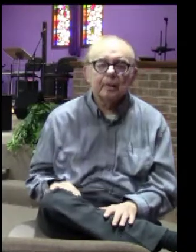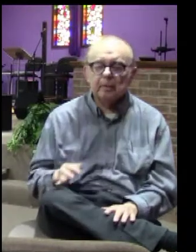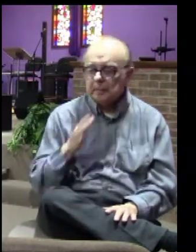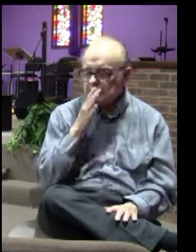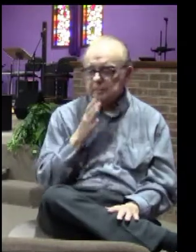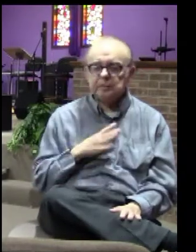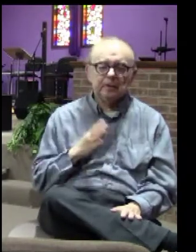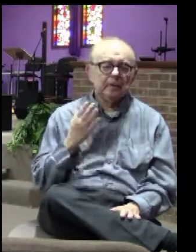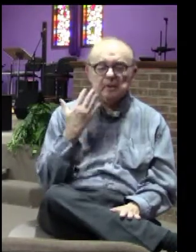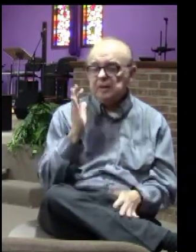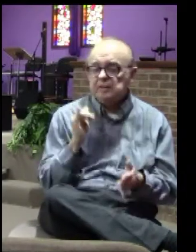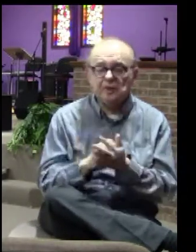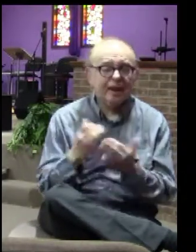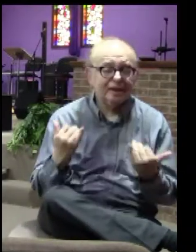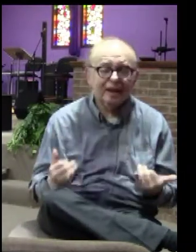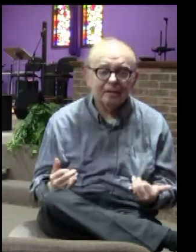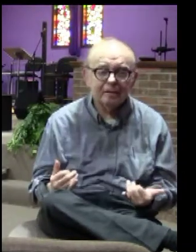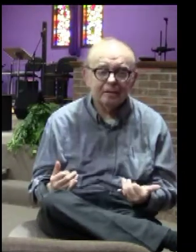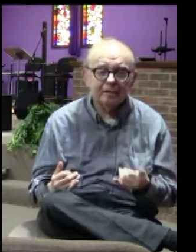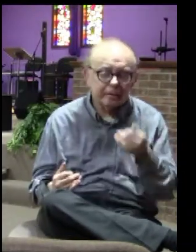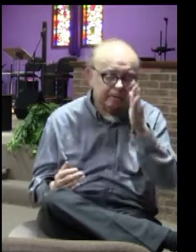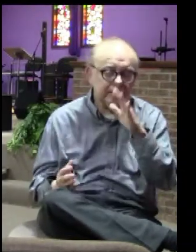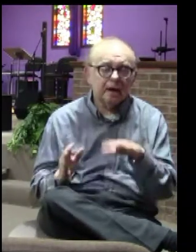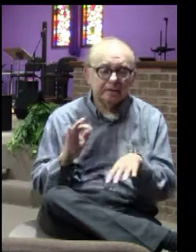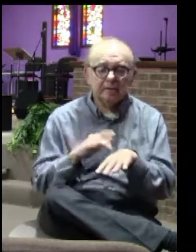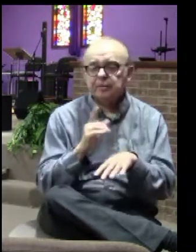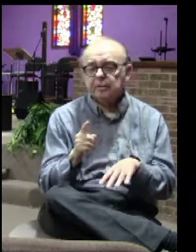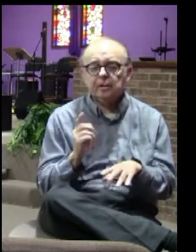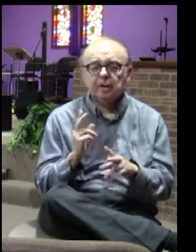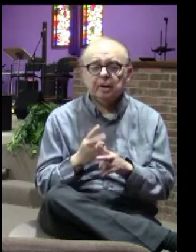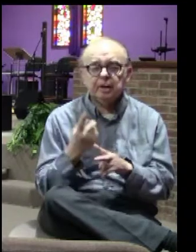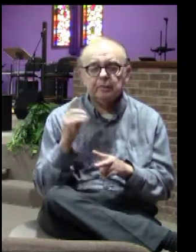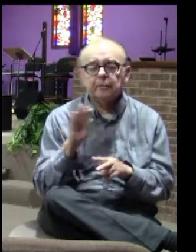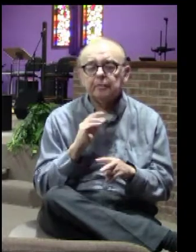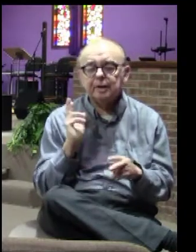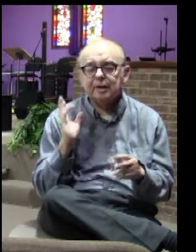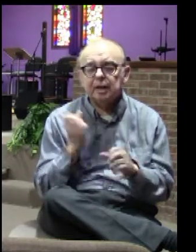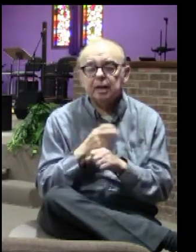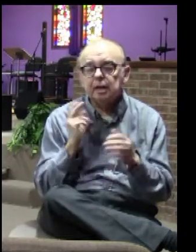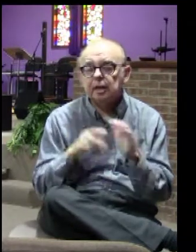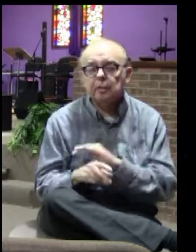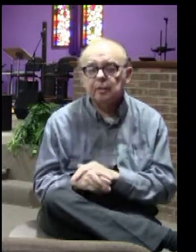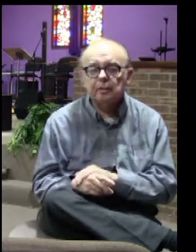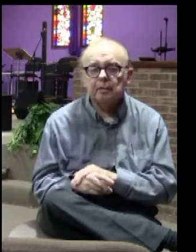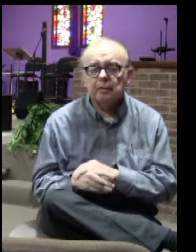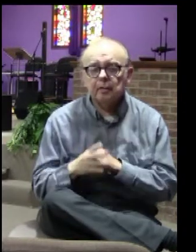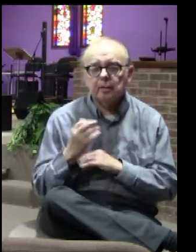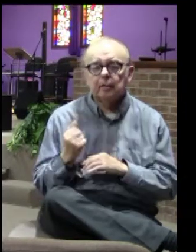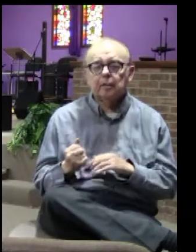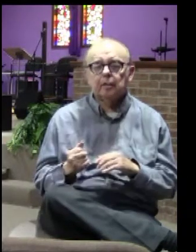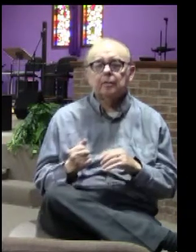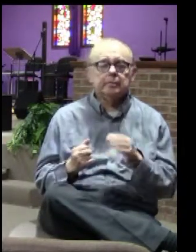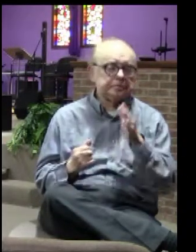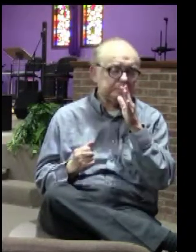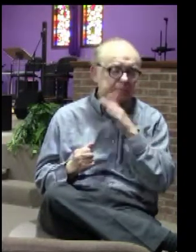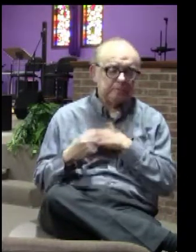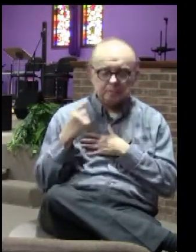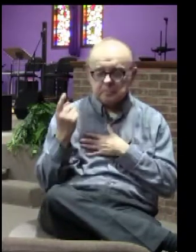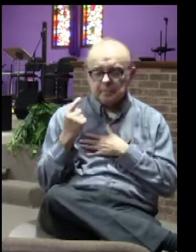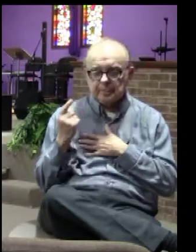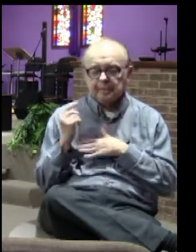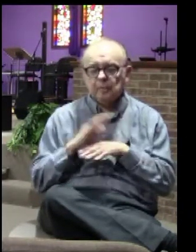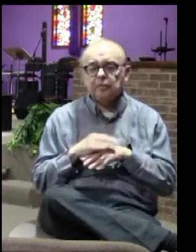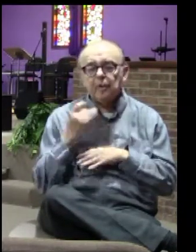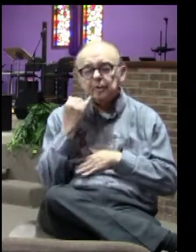she probably still doesn't know that God had put His hands on her to keep her from getting killed, because she's so concerned about what's